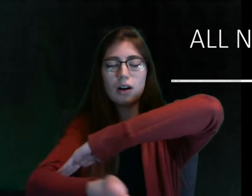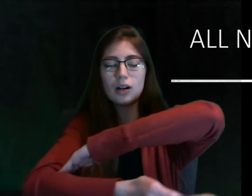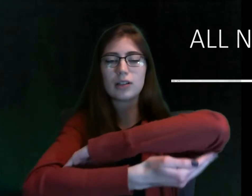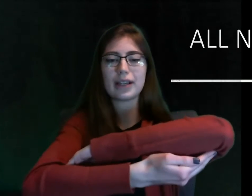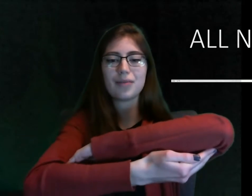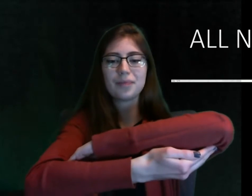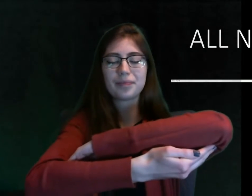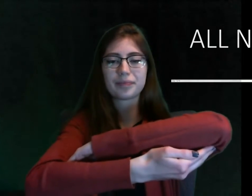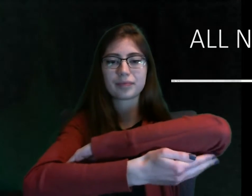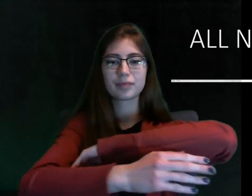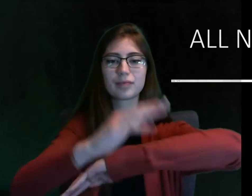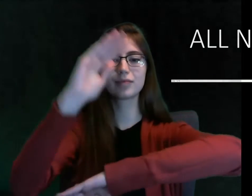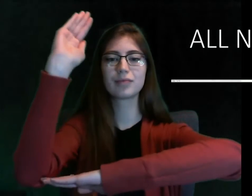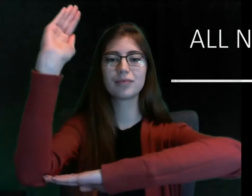all night.